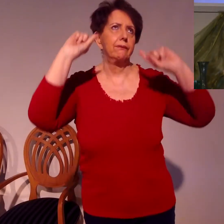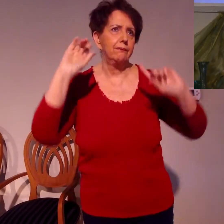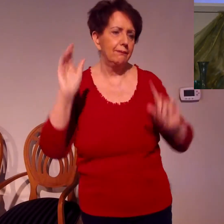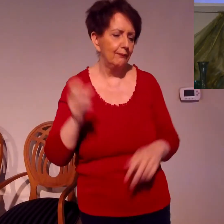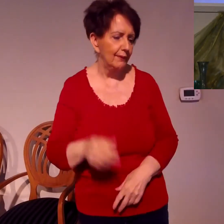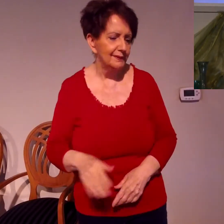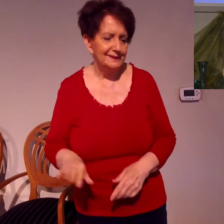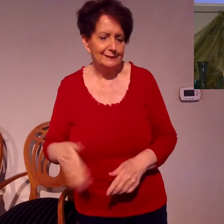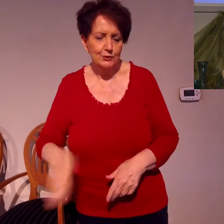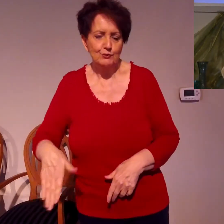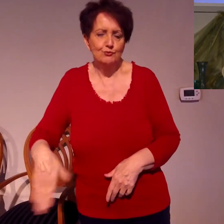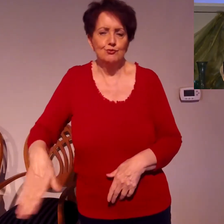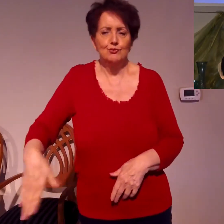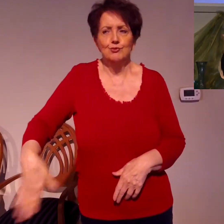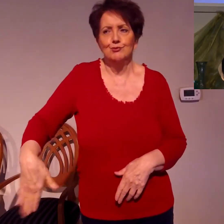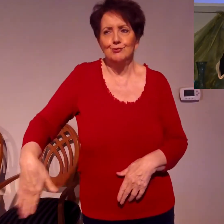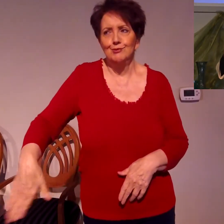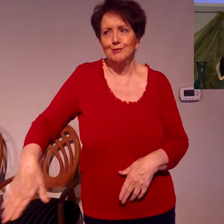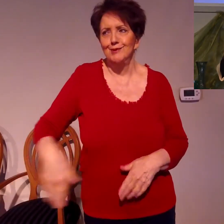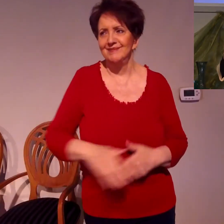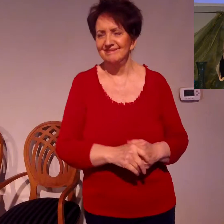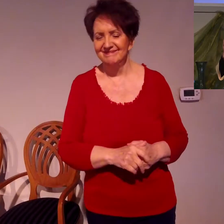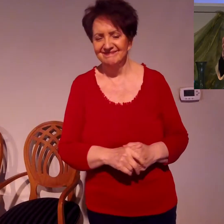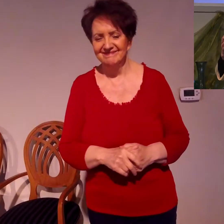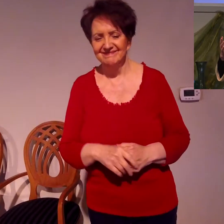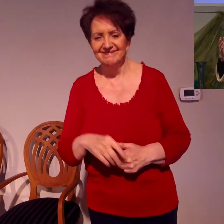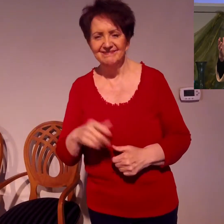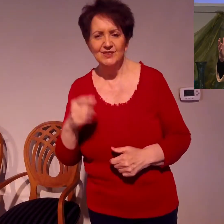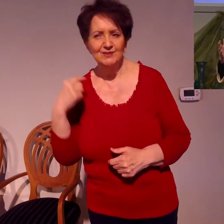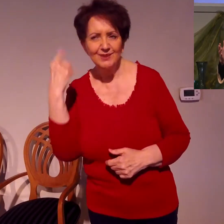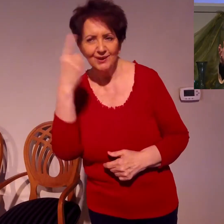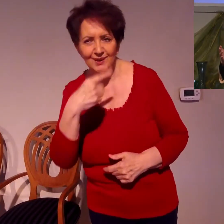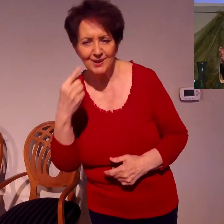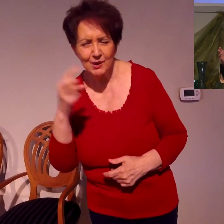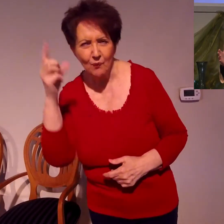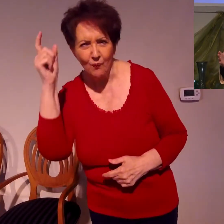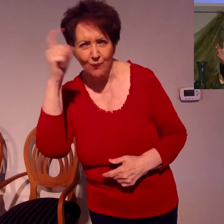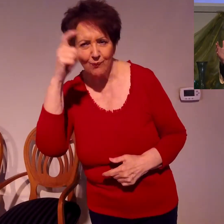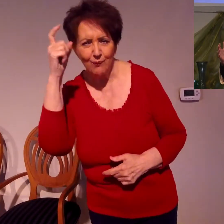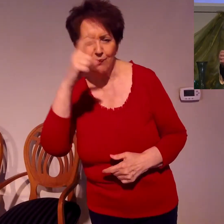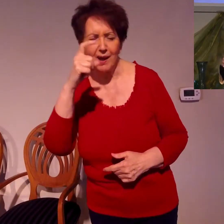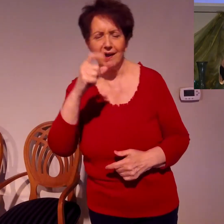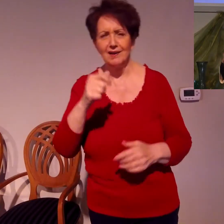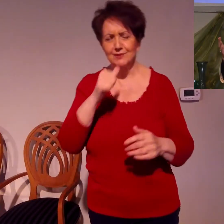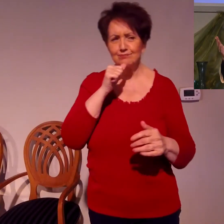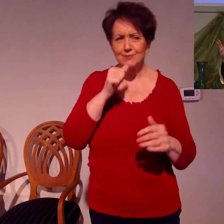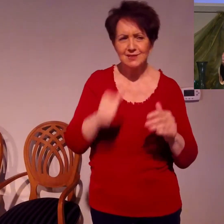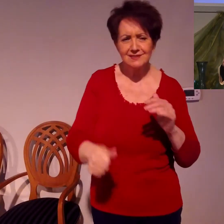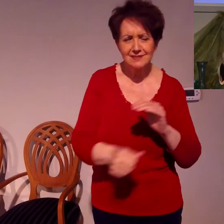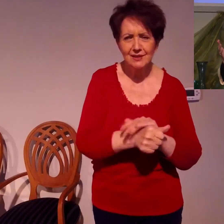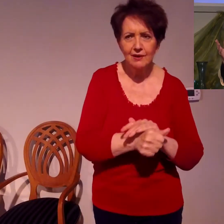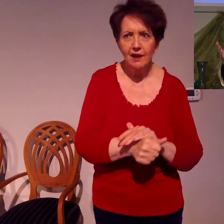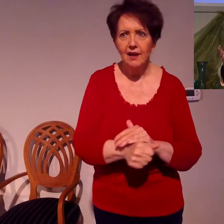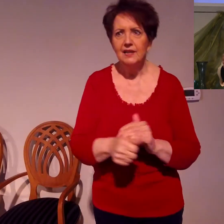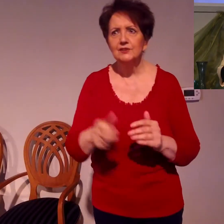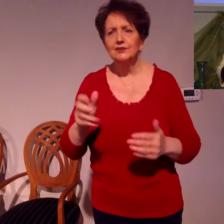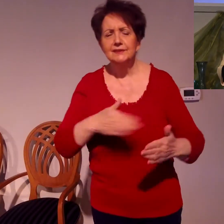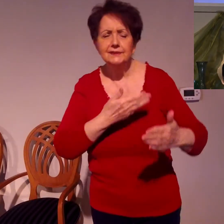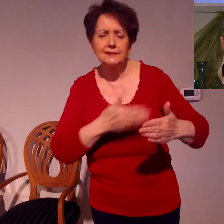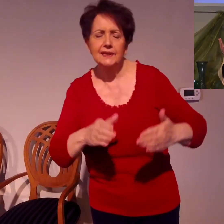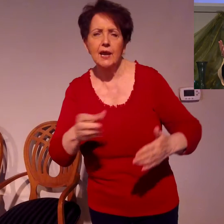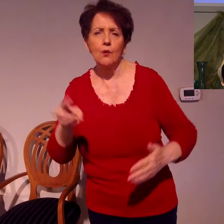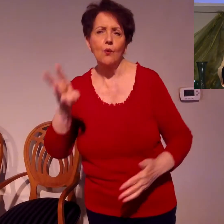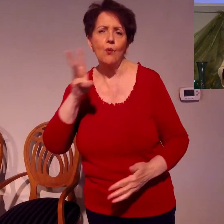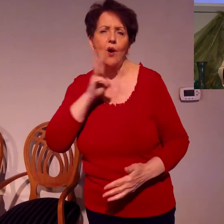wiggling their tails, looking wise and mysterious and beginning to chant, "Oh, water, water, water,